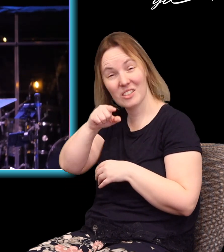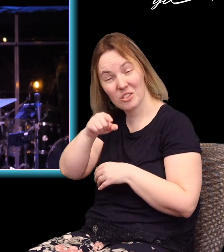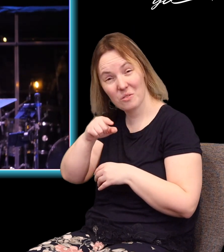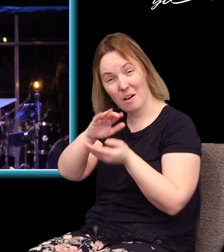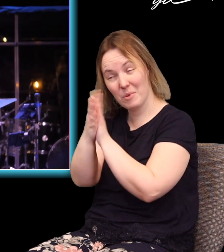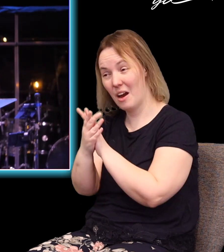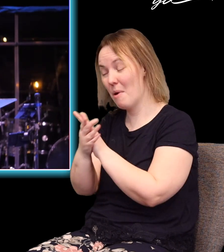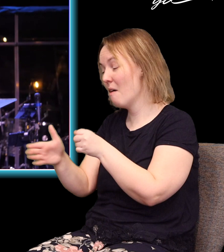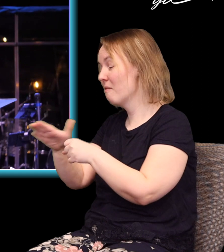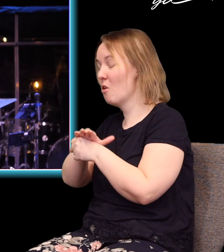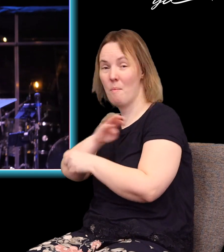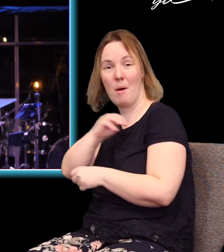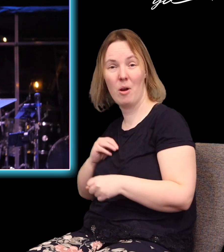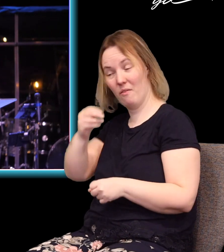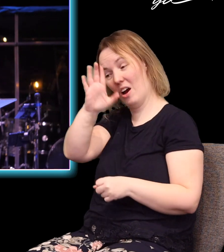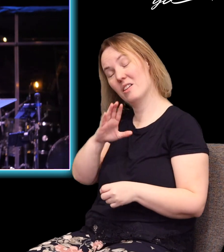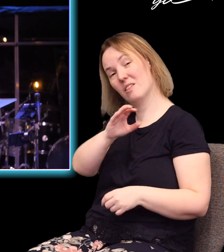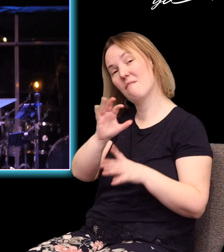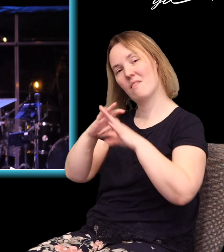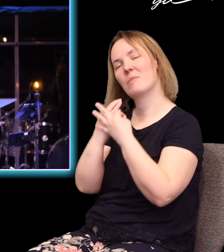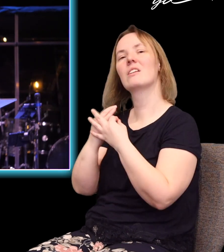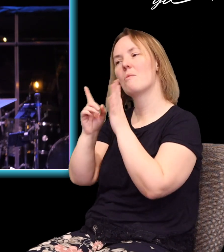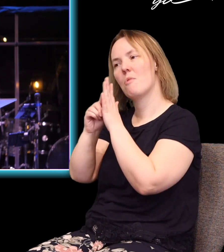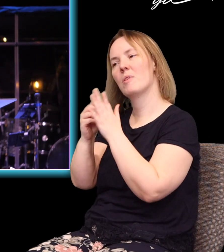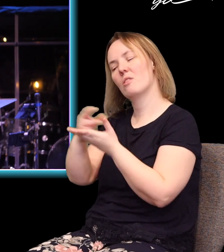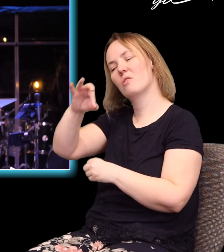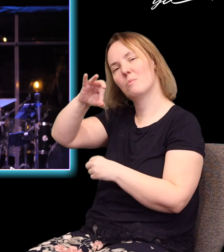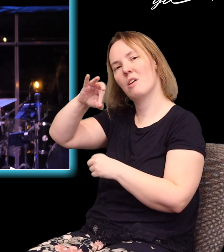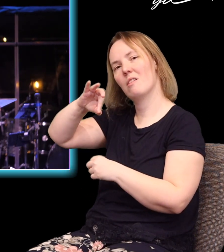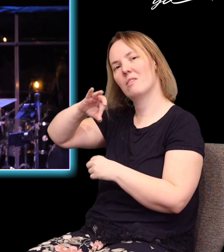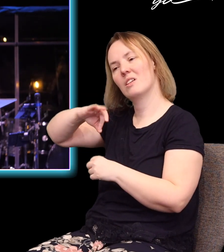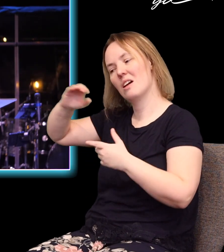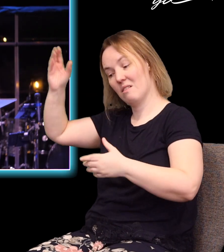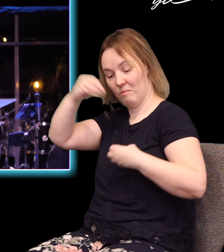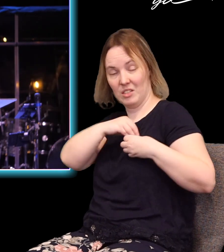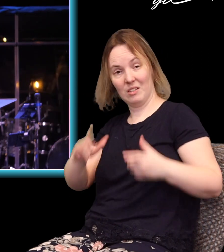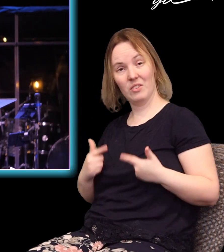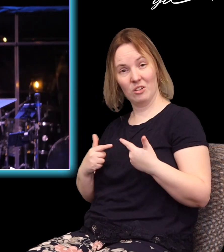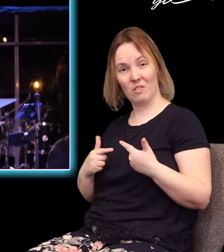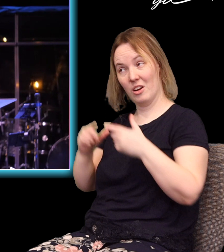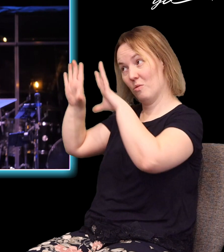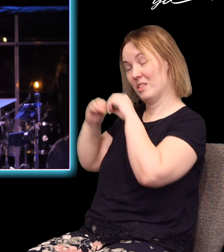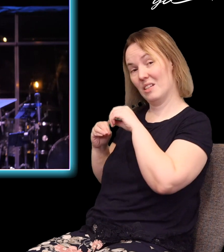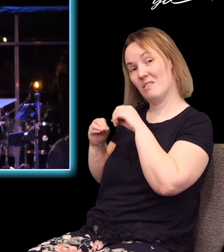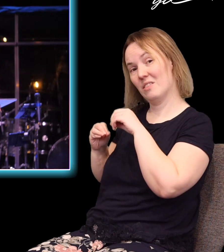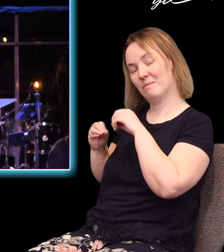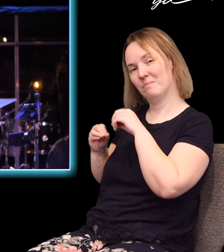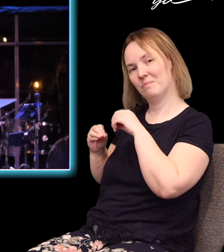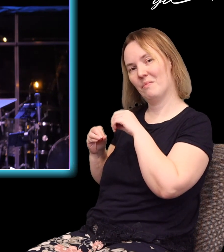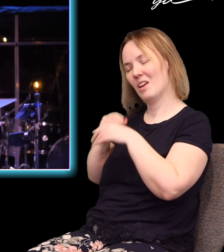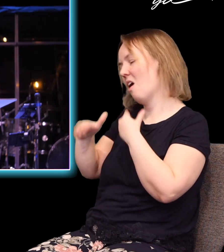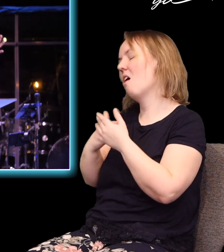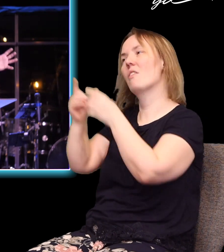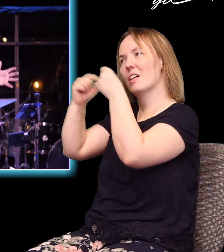So he says, you have become a full member of God's family the moment the Holy Spirit comes to live in you and you receive, he